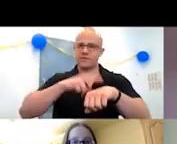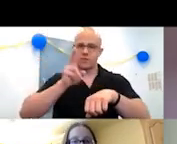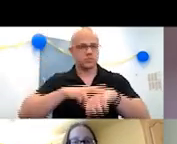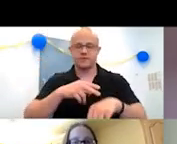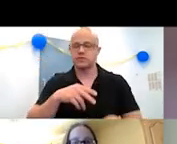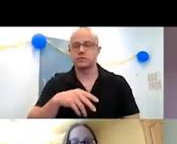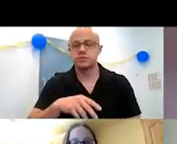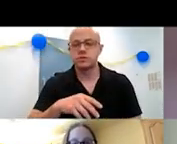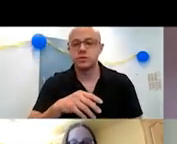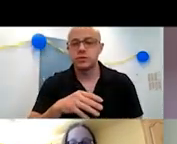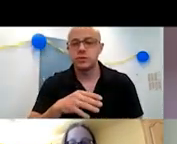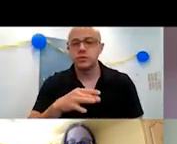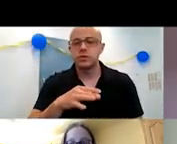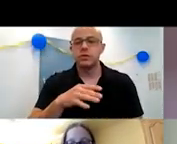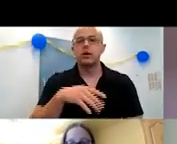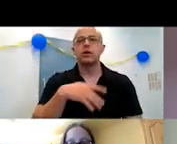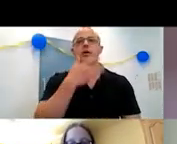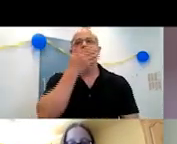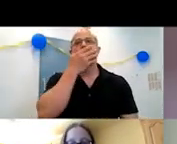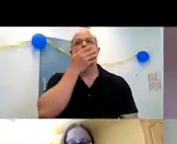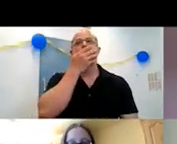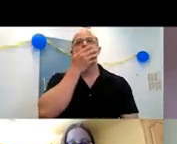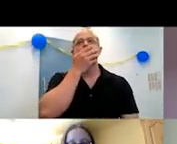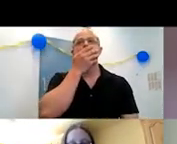week. Perfect. Yes, of course, of course.